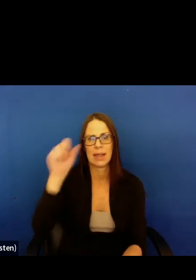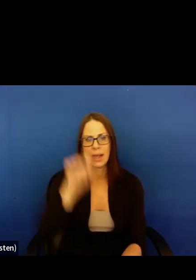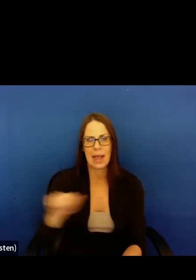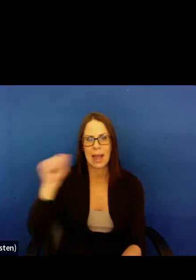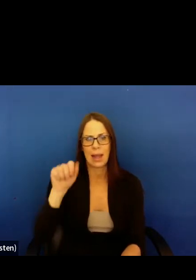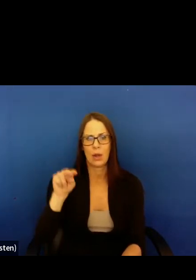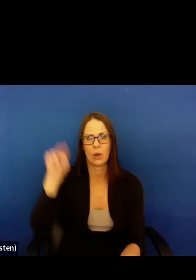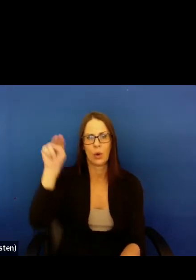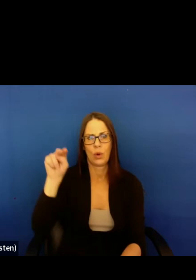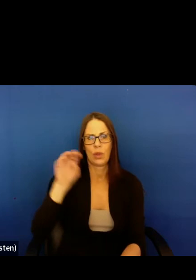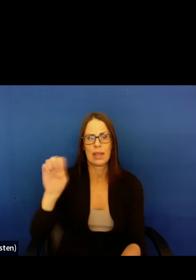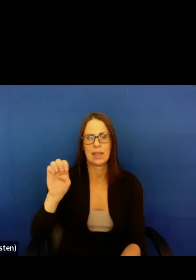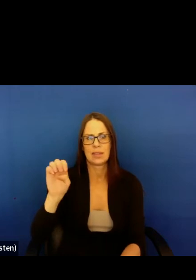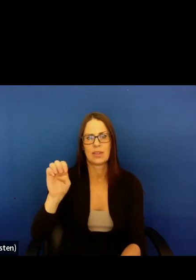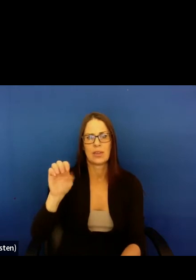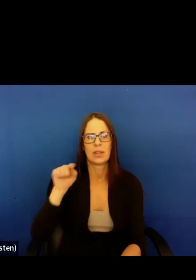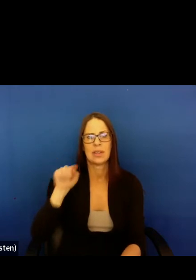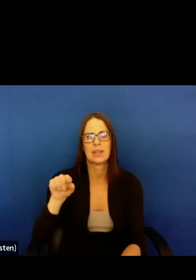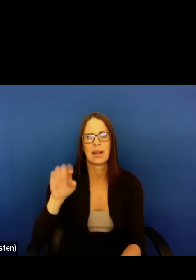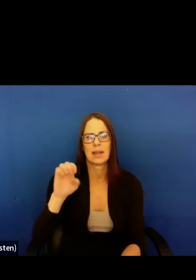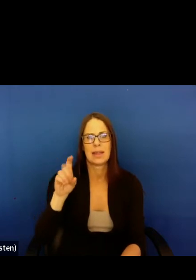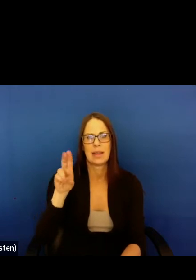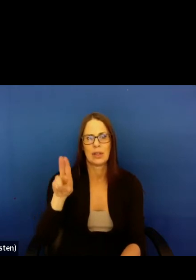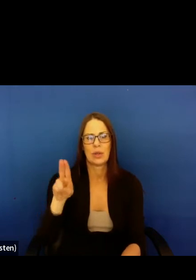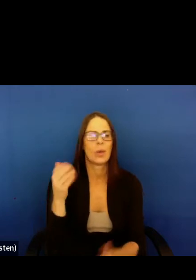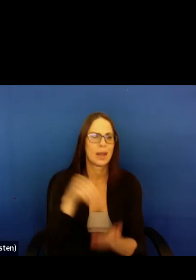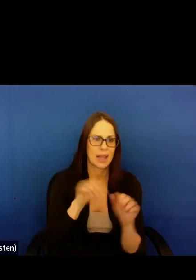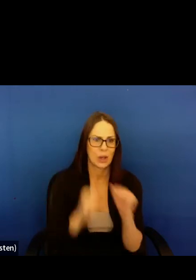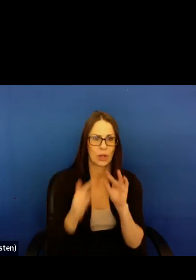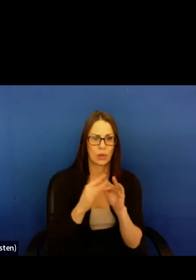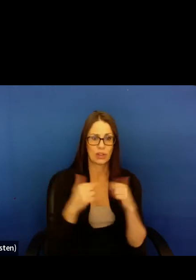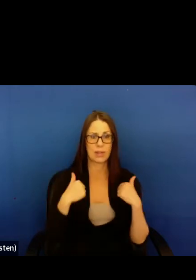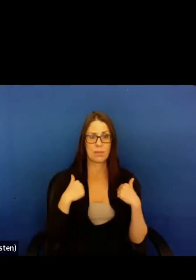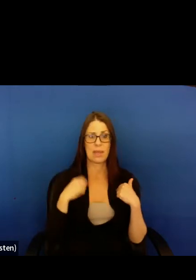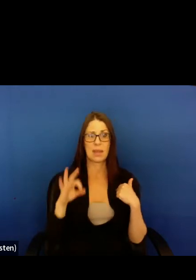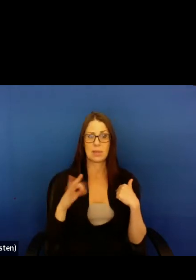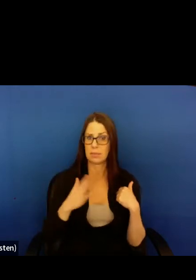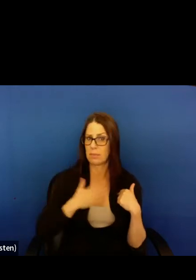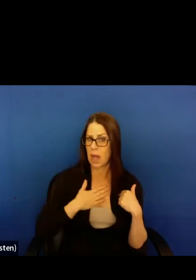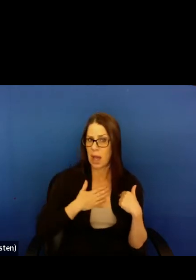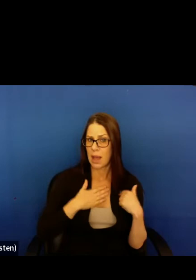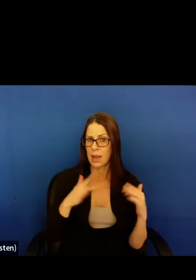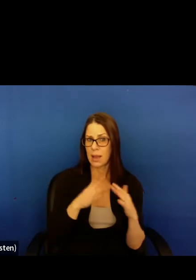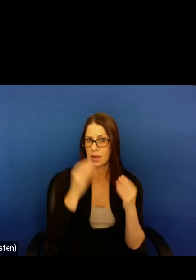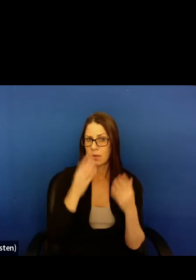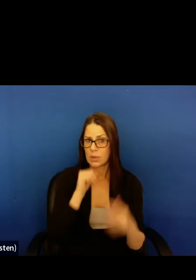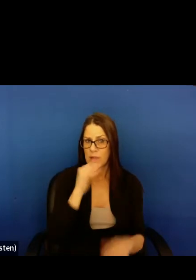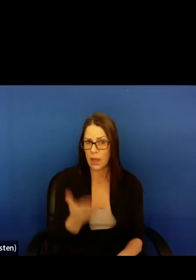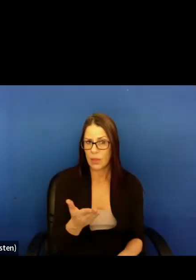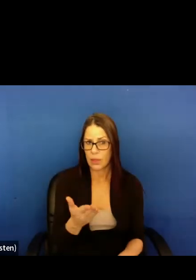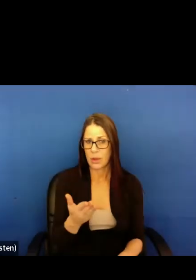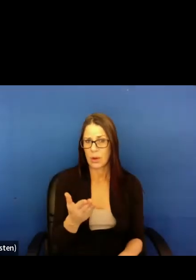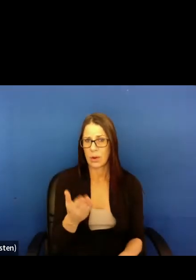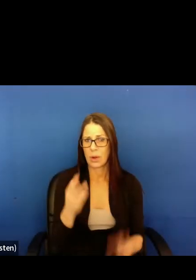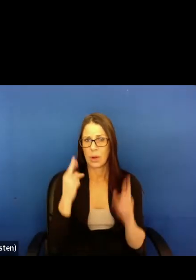ly.scott@northeastern.edu. But again, you could reach out to me. If my contact information isn't out there, I hope Allied will just distribute it to